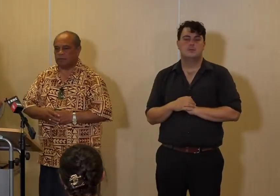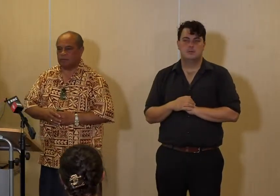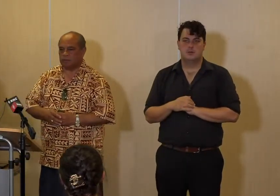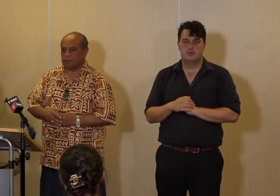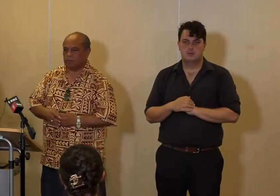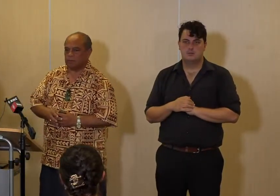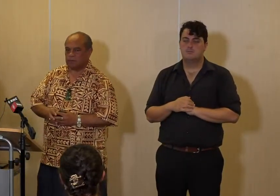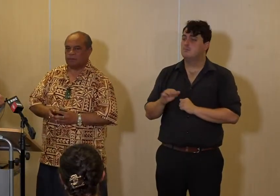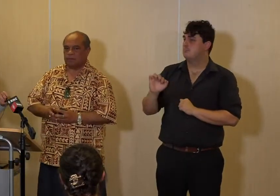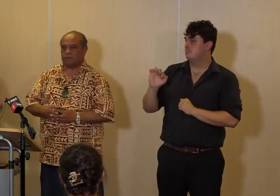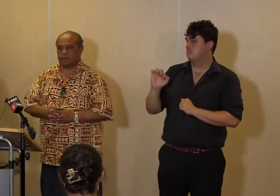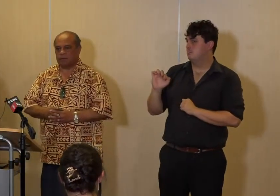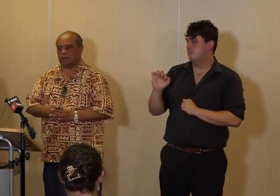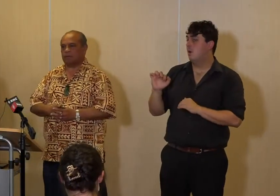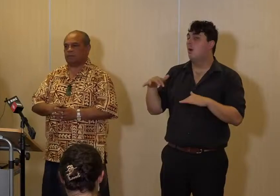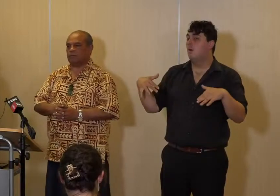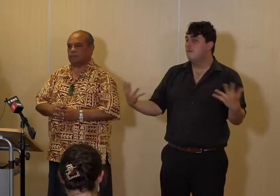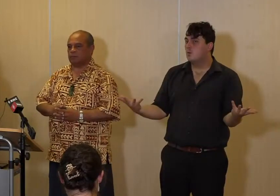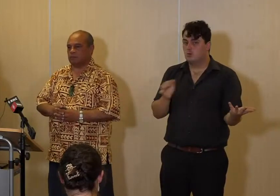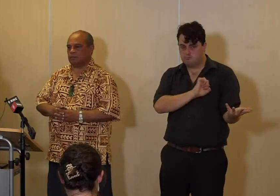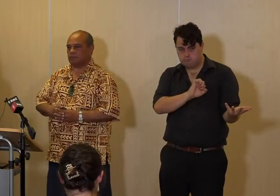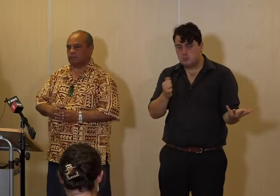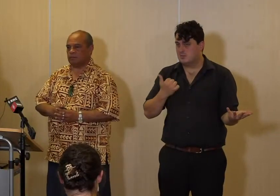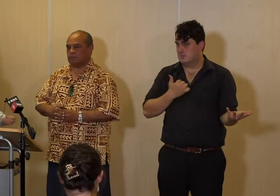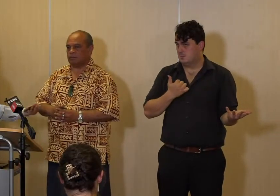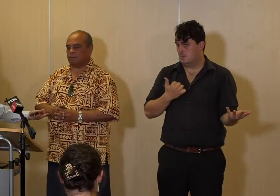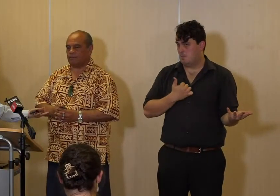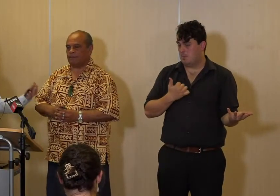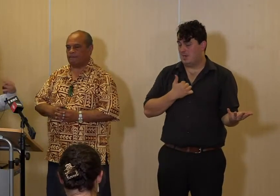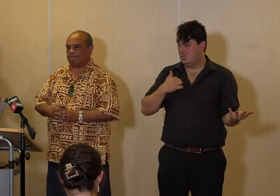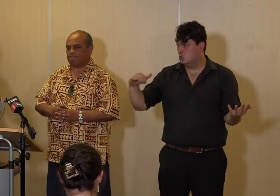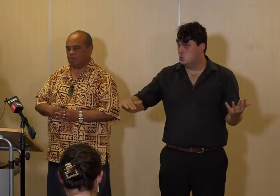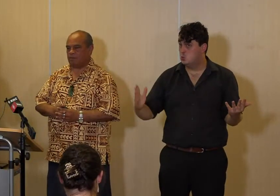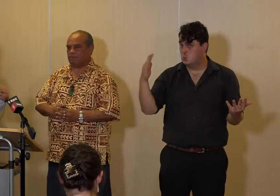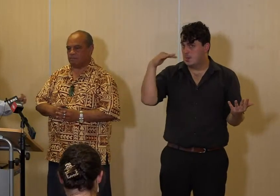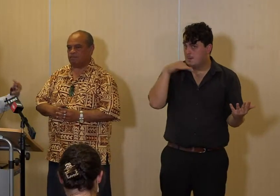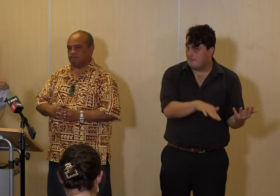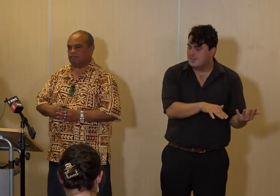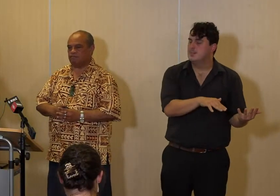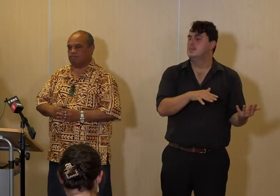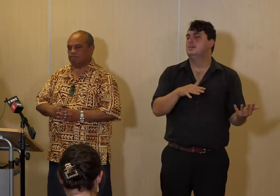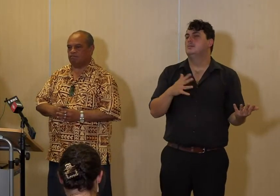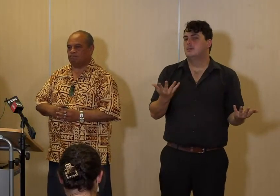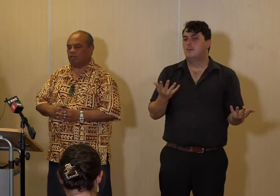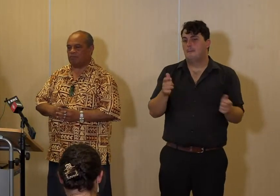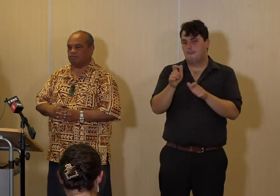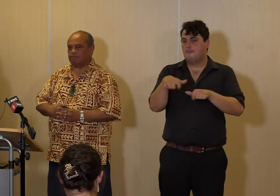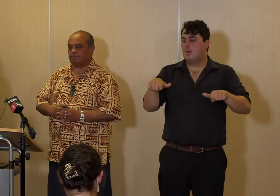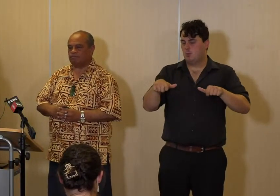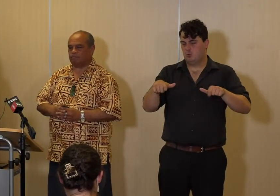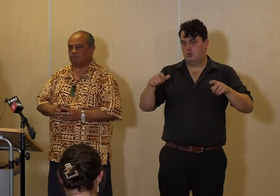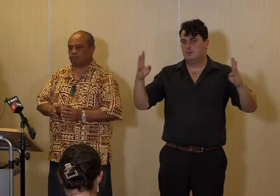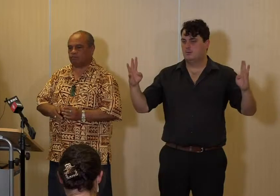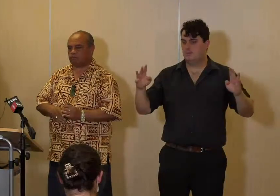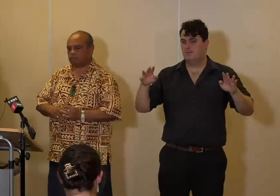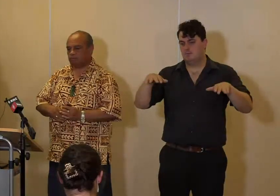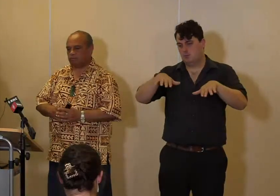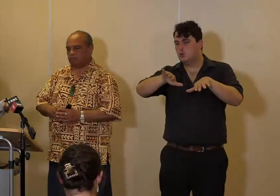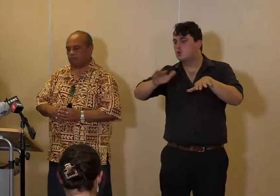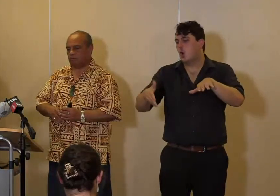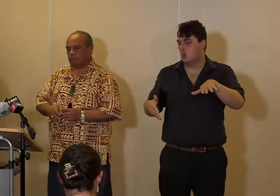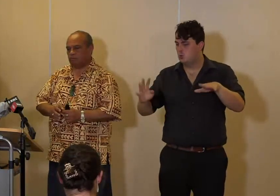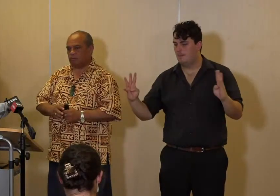as you would expect with a tsunami event, that people have reactively moved inland, that